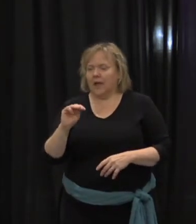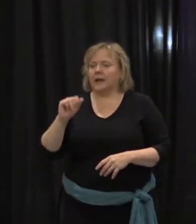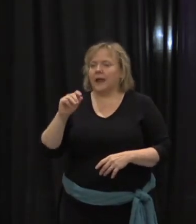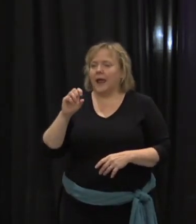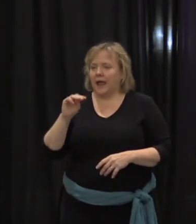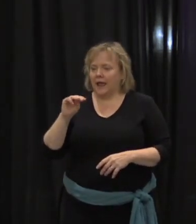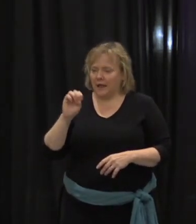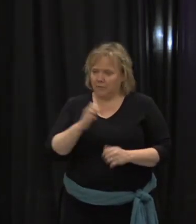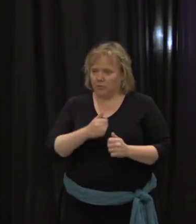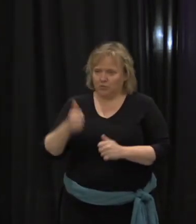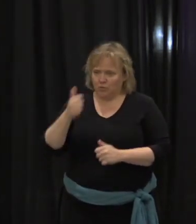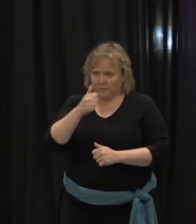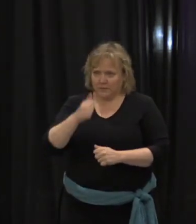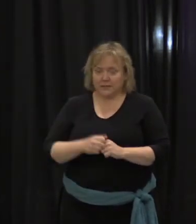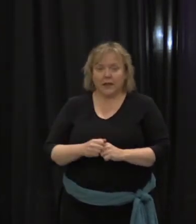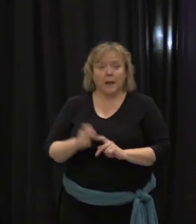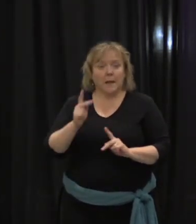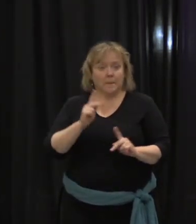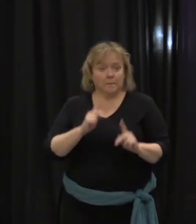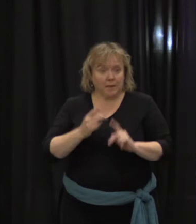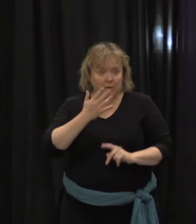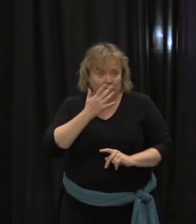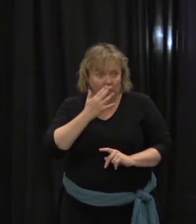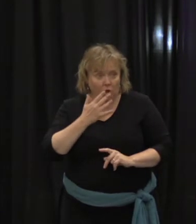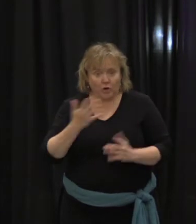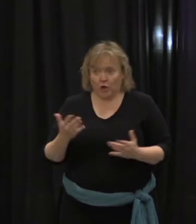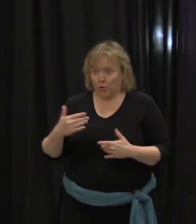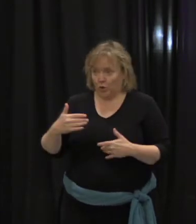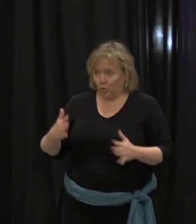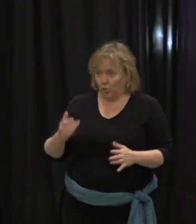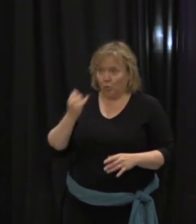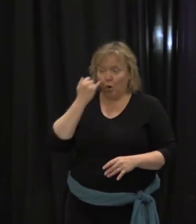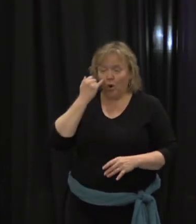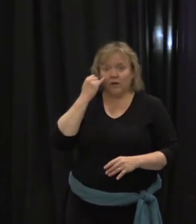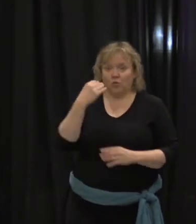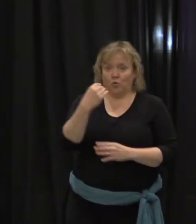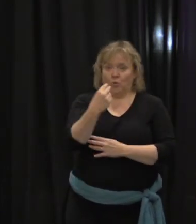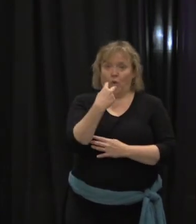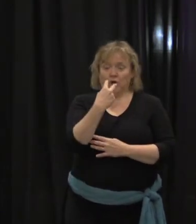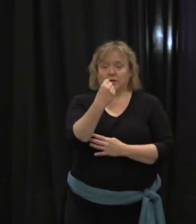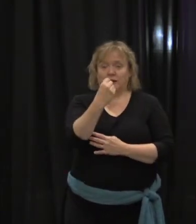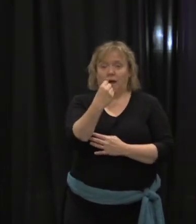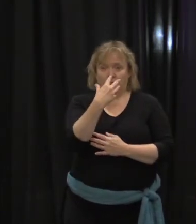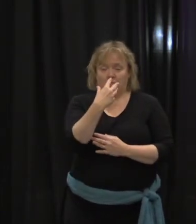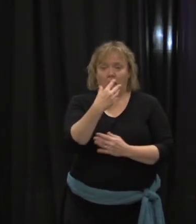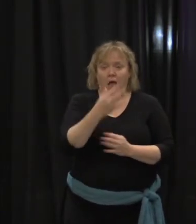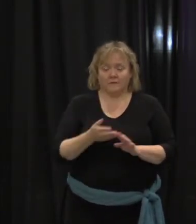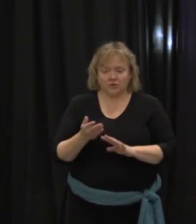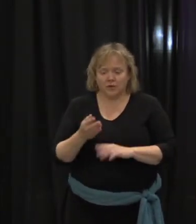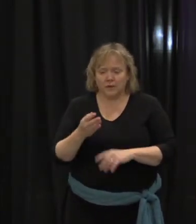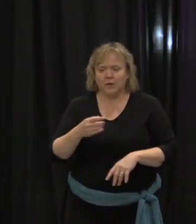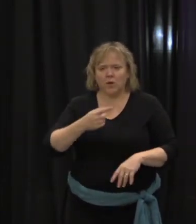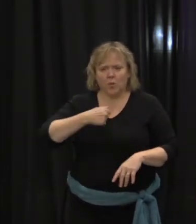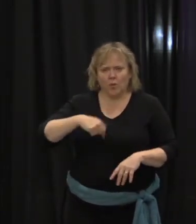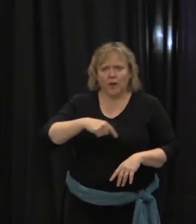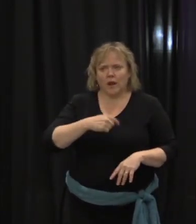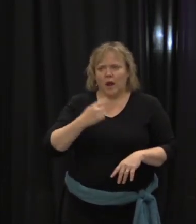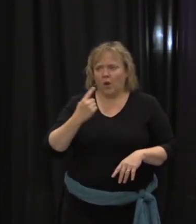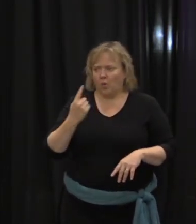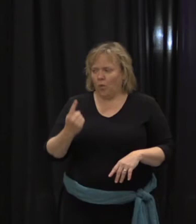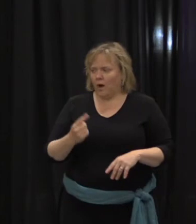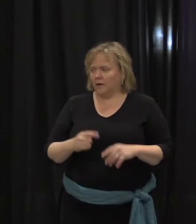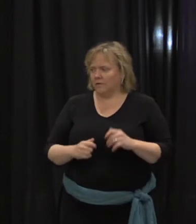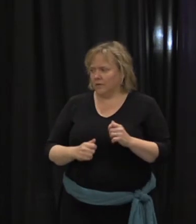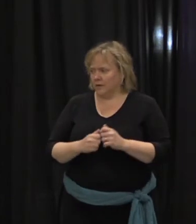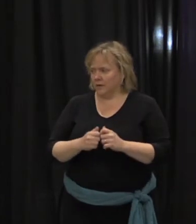people of color, for those of you in this room and those of you out there on the live stream, we are one of the largest oppressed groups on the planet. And